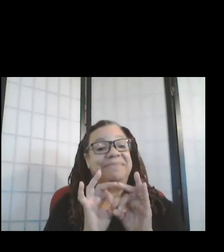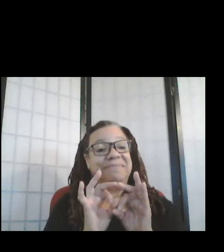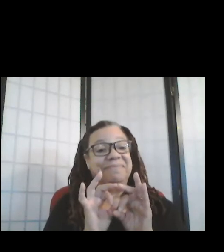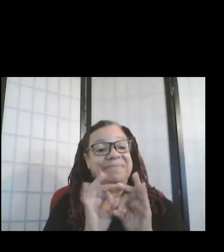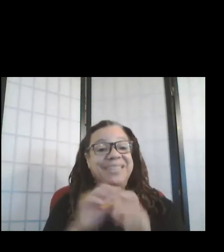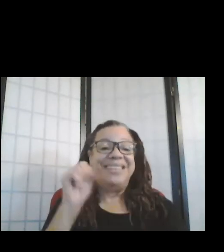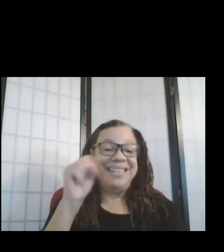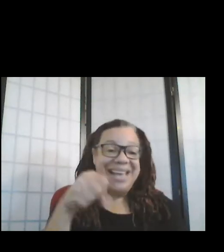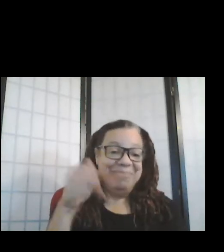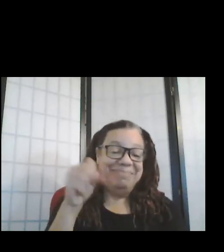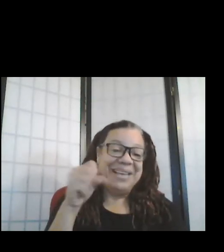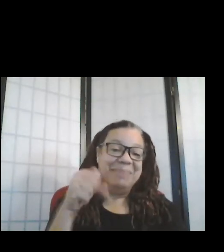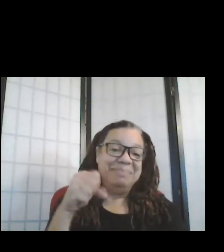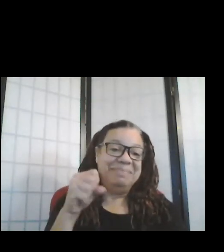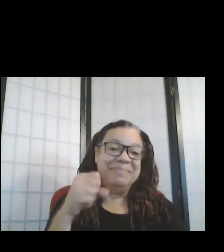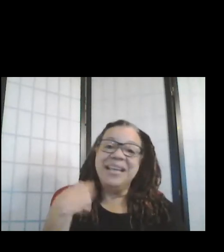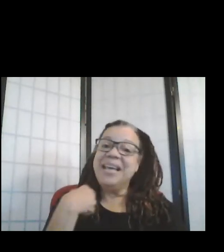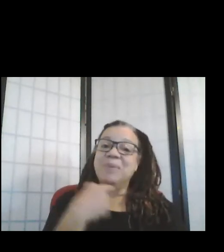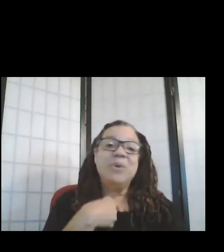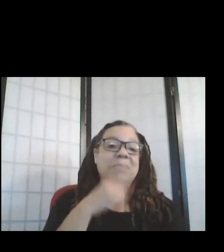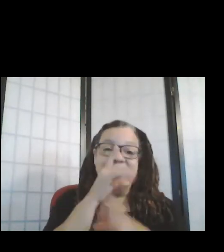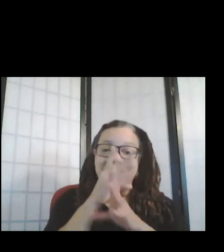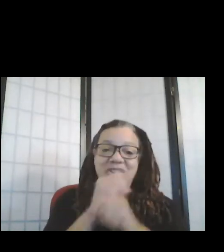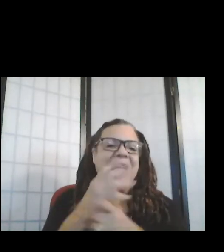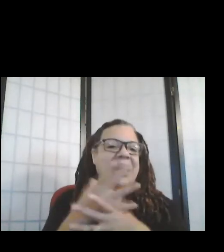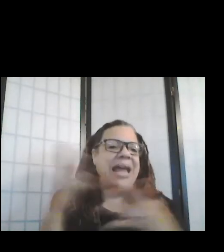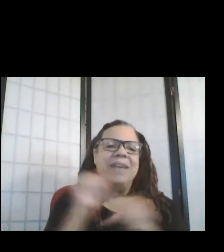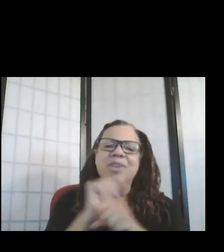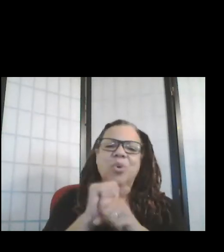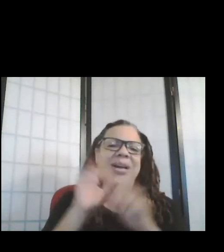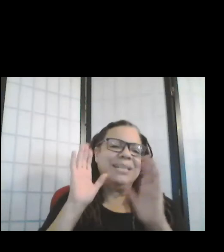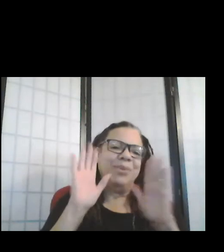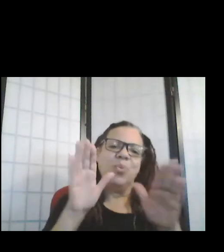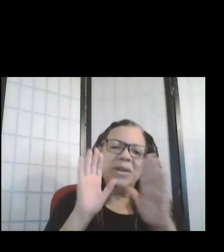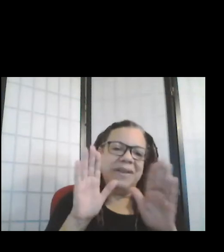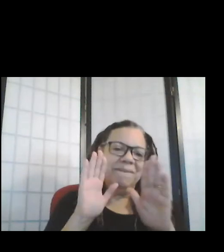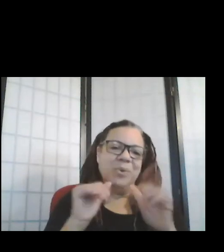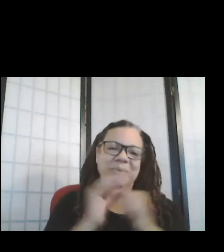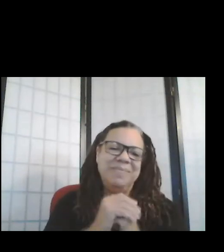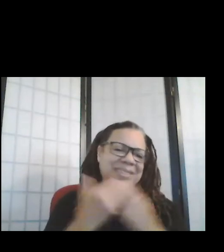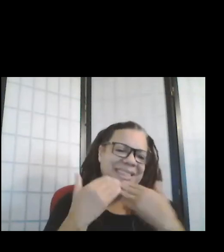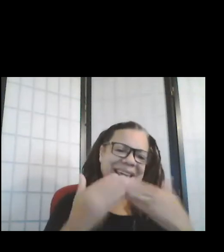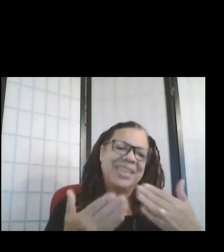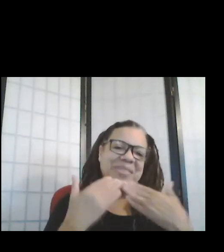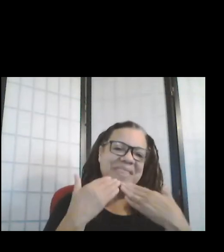Yeah. And we've been digesting a lot of your work now. It's been really wonderful. Thank you.